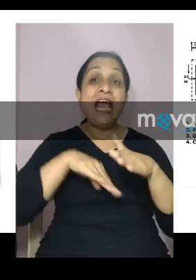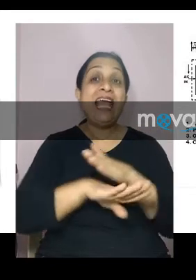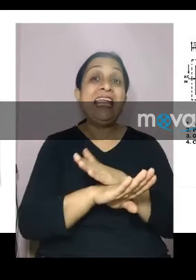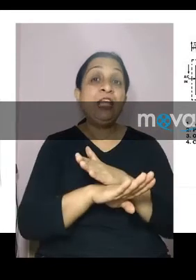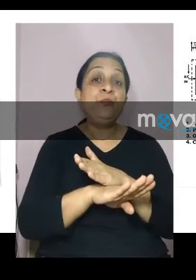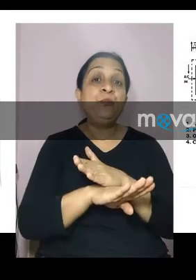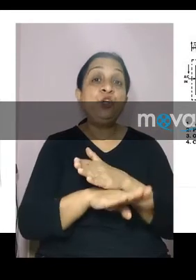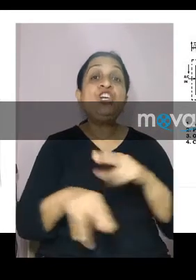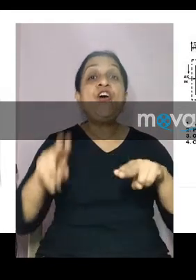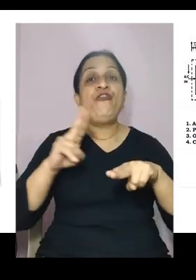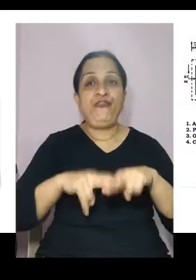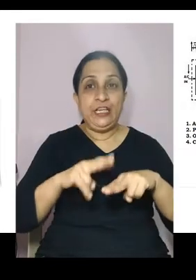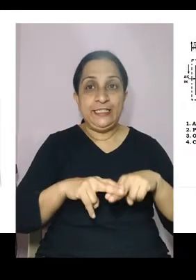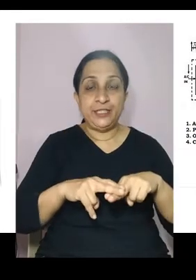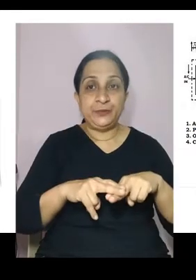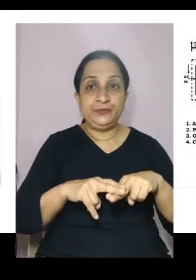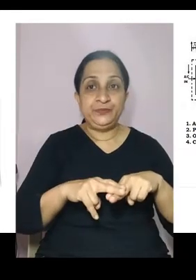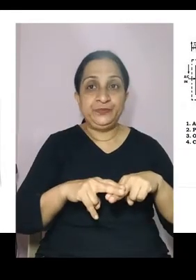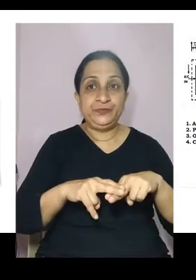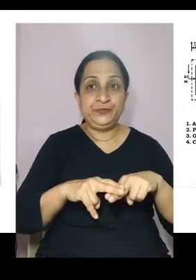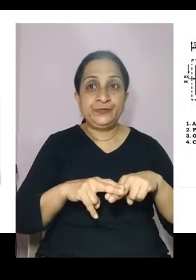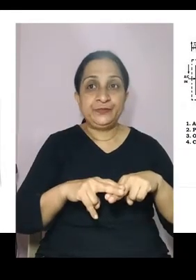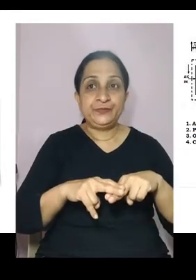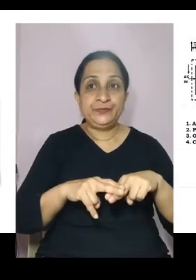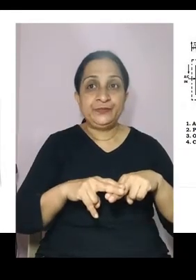is the input filter.